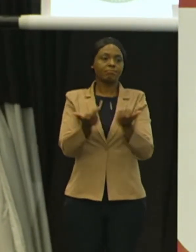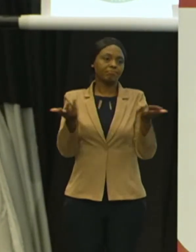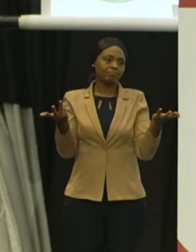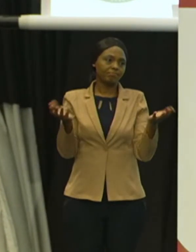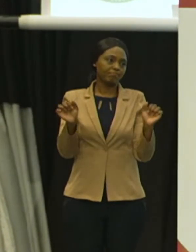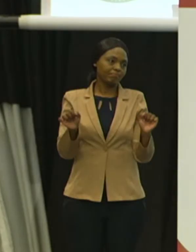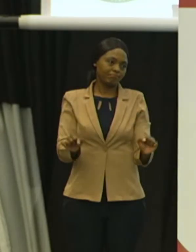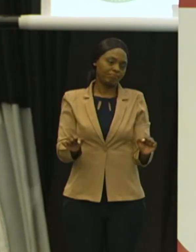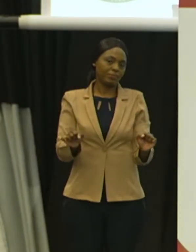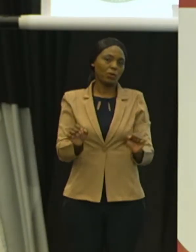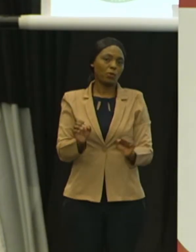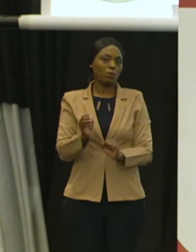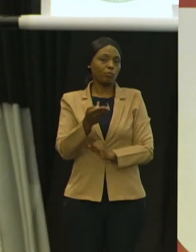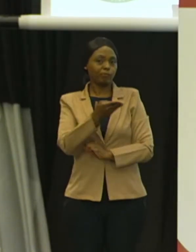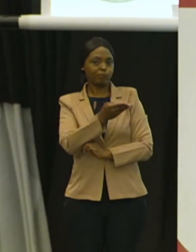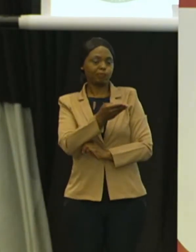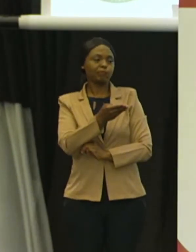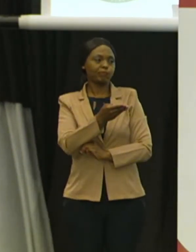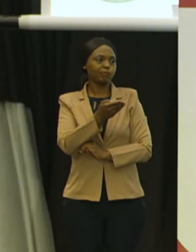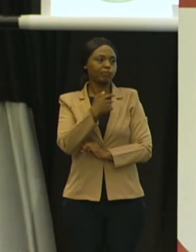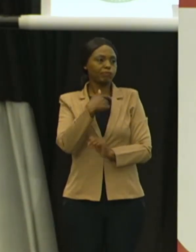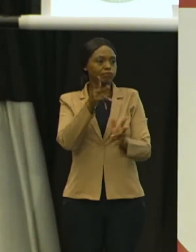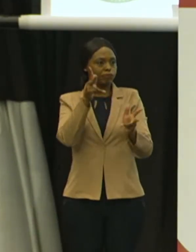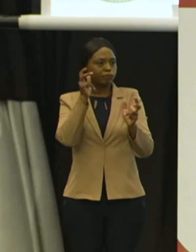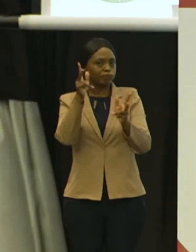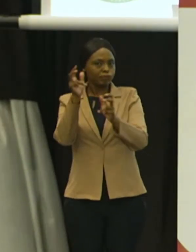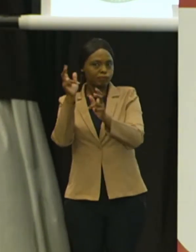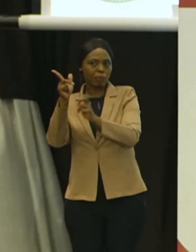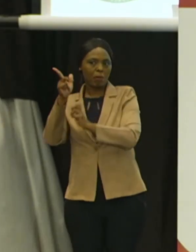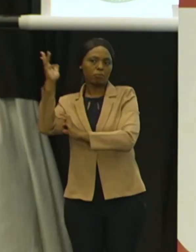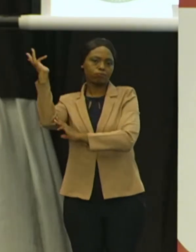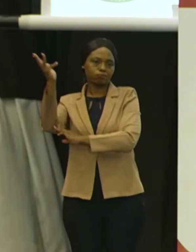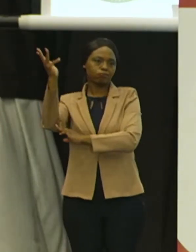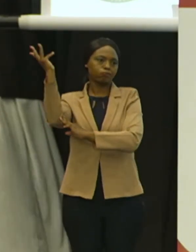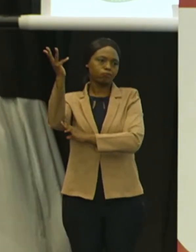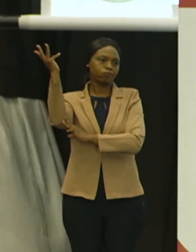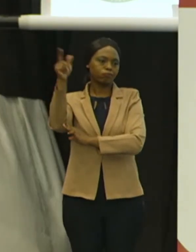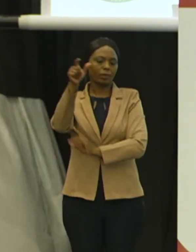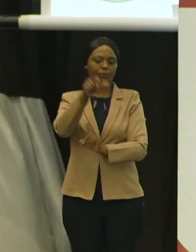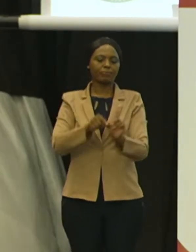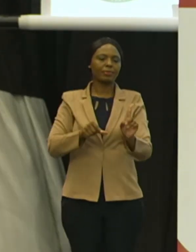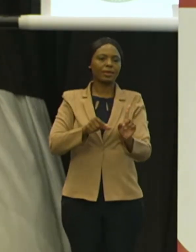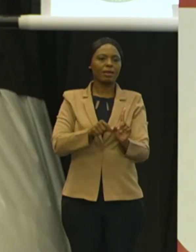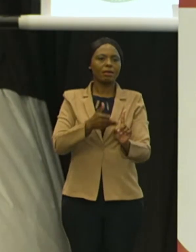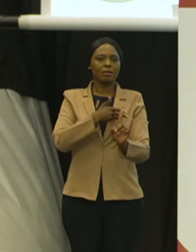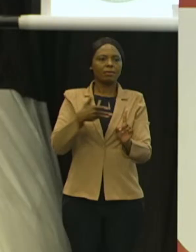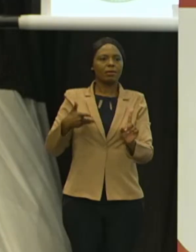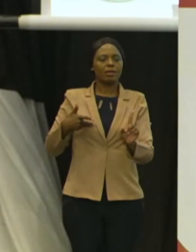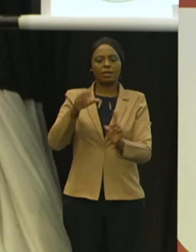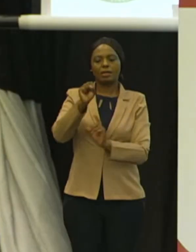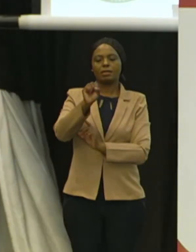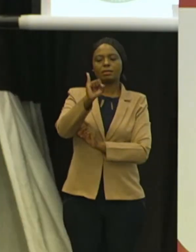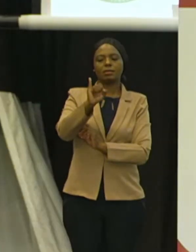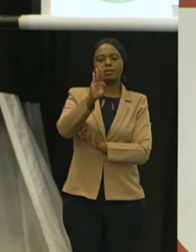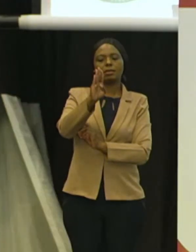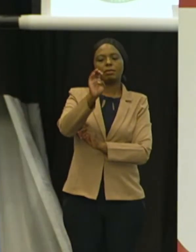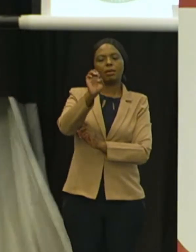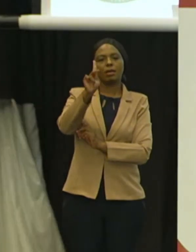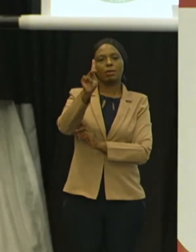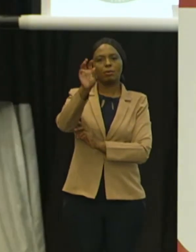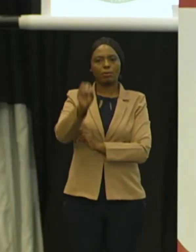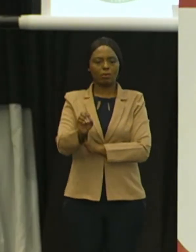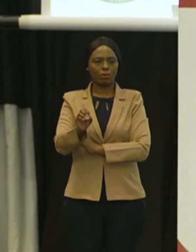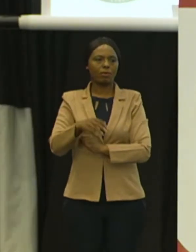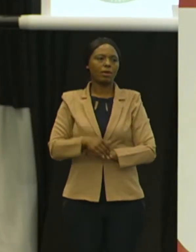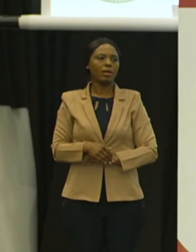heard from the beginning from Ms. Sibego, who gave us the overview in terms of KP programming